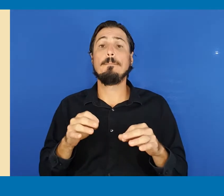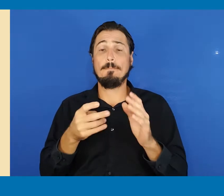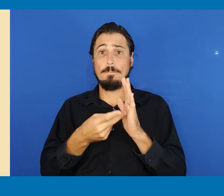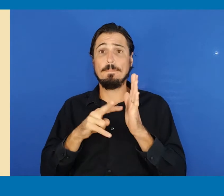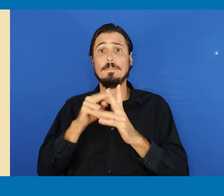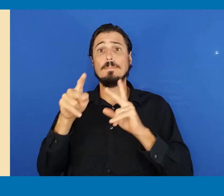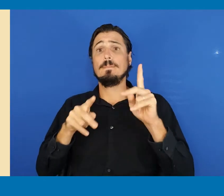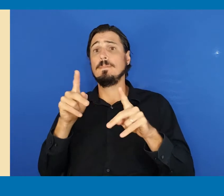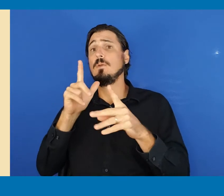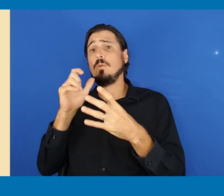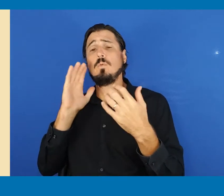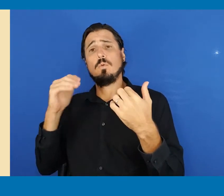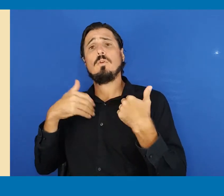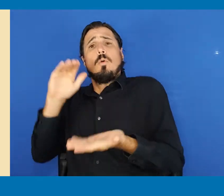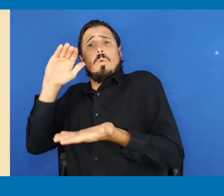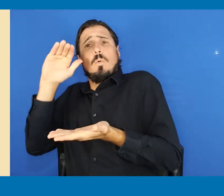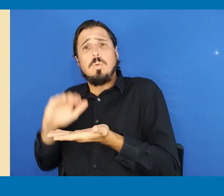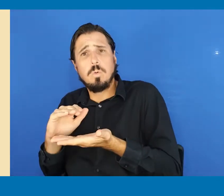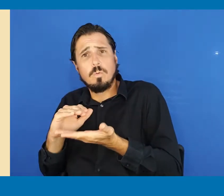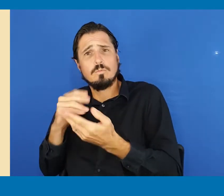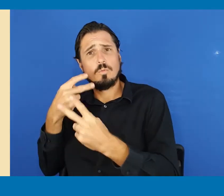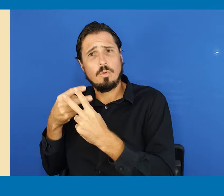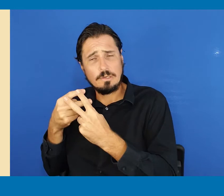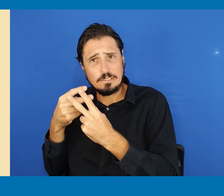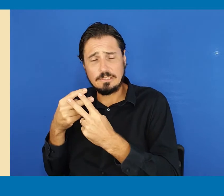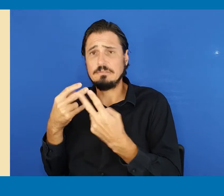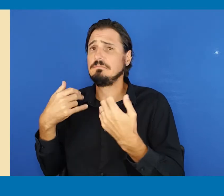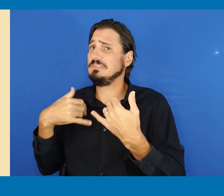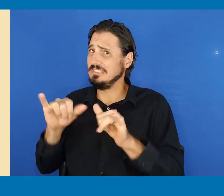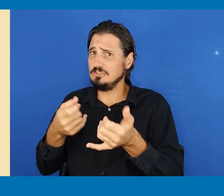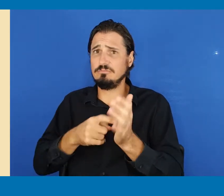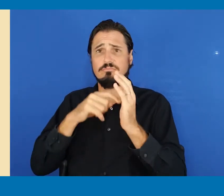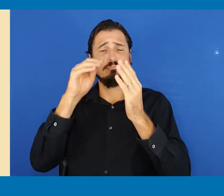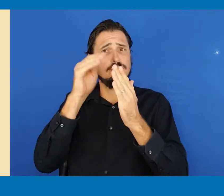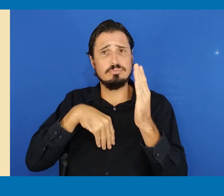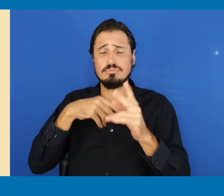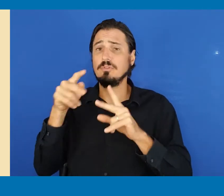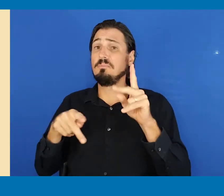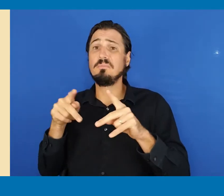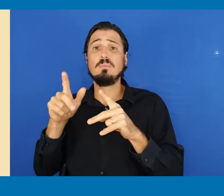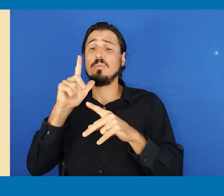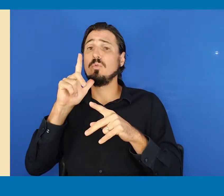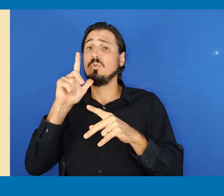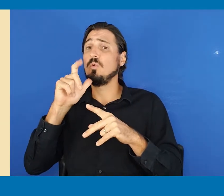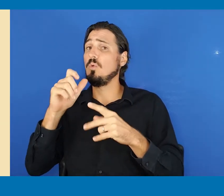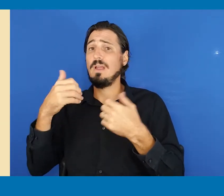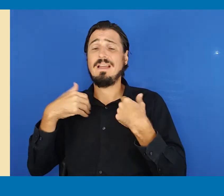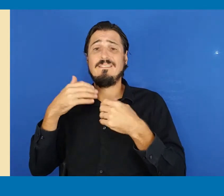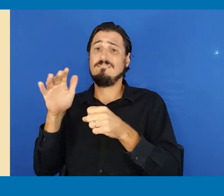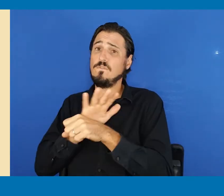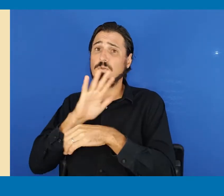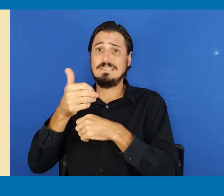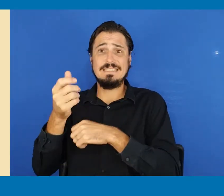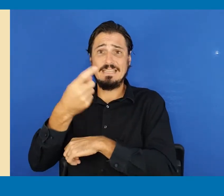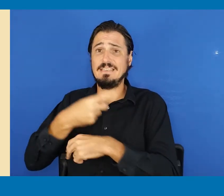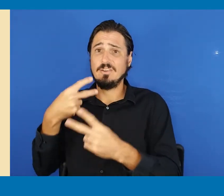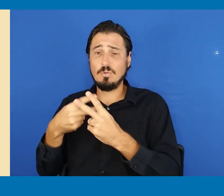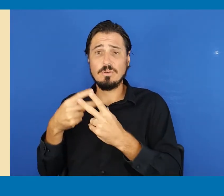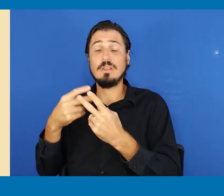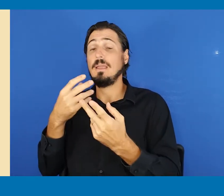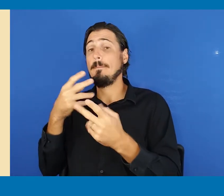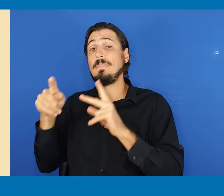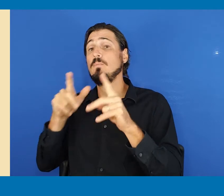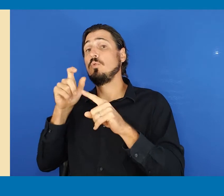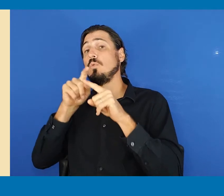form. This includes travelers who have received a modified quarantine, those entering the full 10-day quarantine,